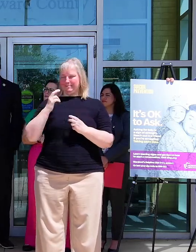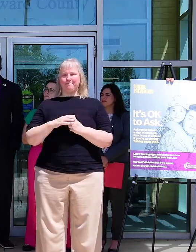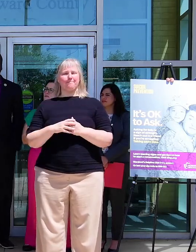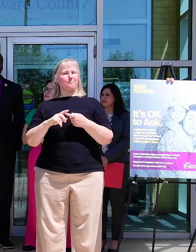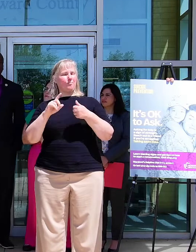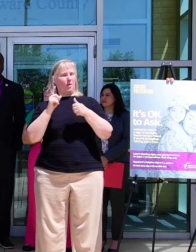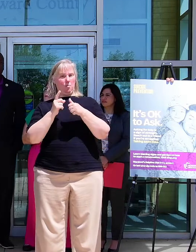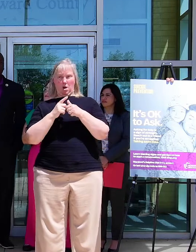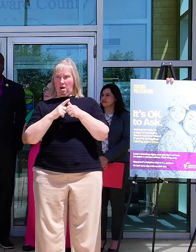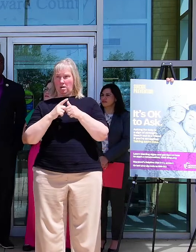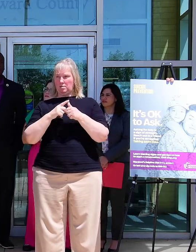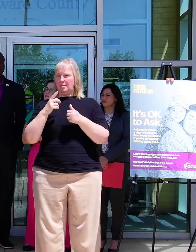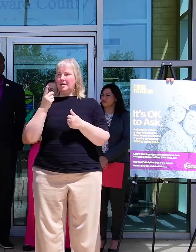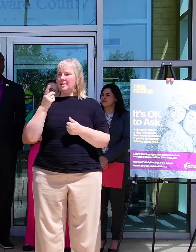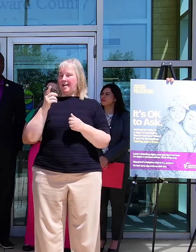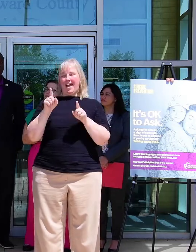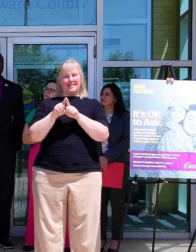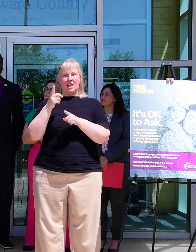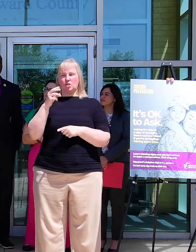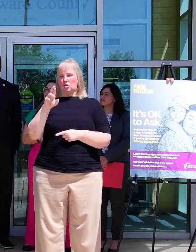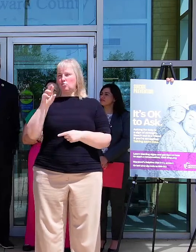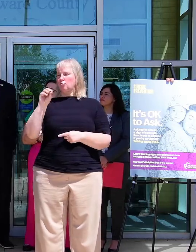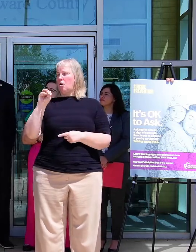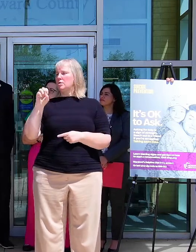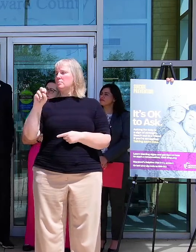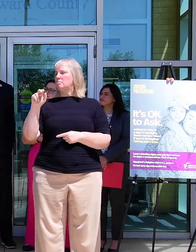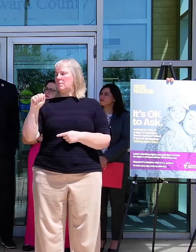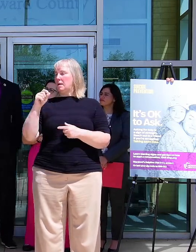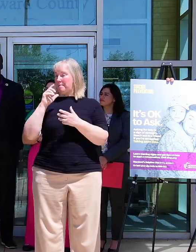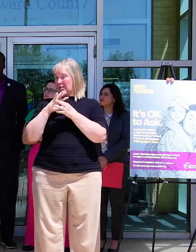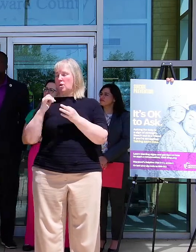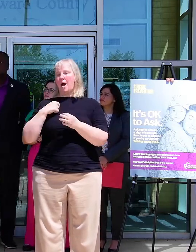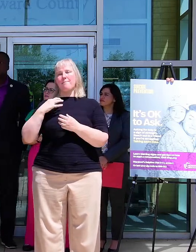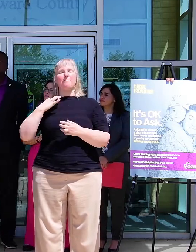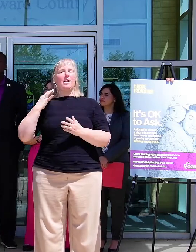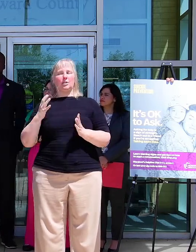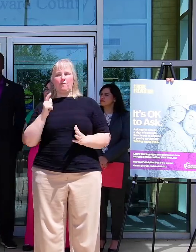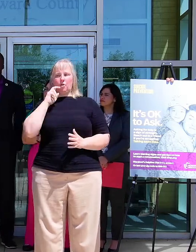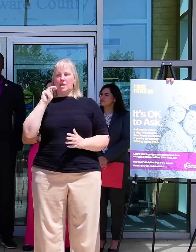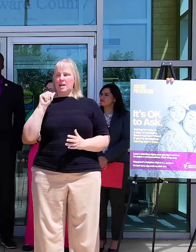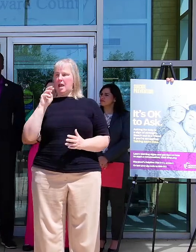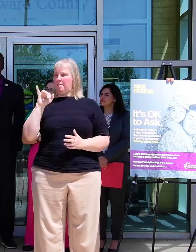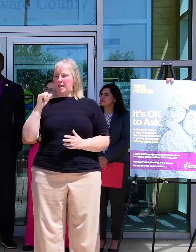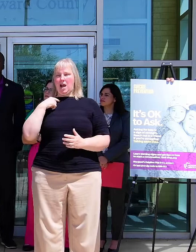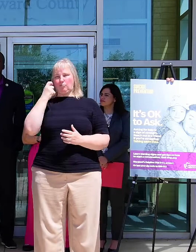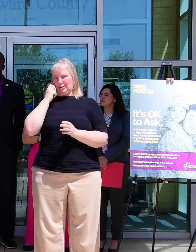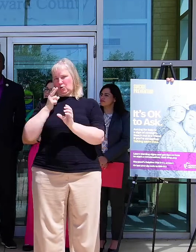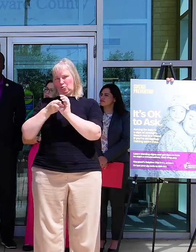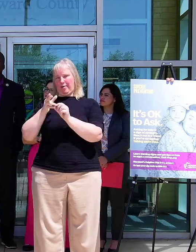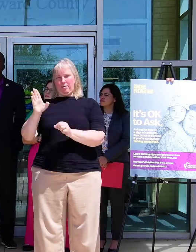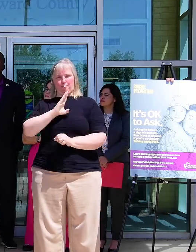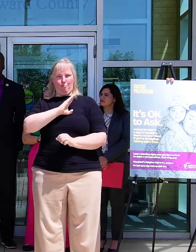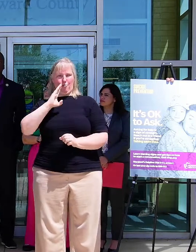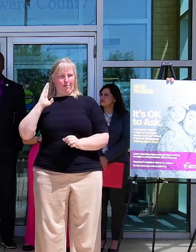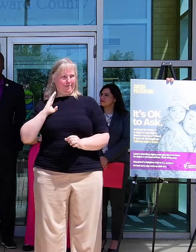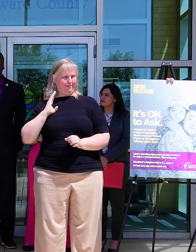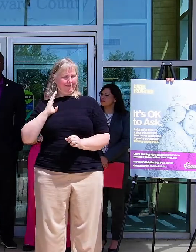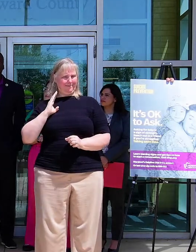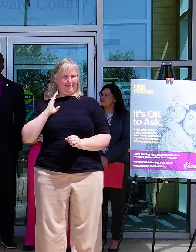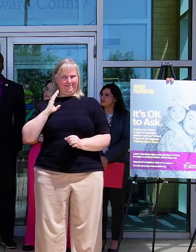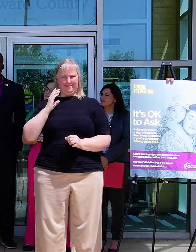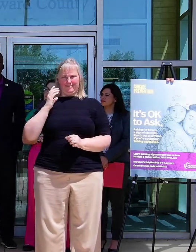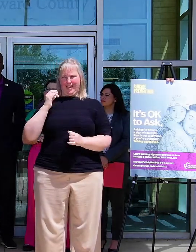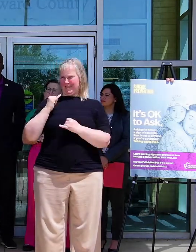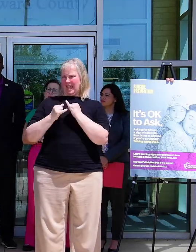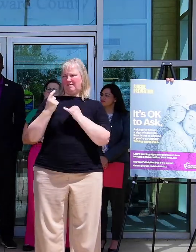One, as Dr. Rossman mentioned, I am a volunteer for NAMI, and I recently joined their board at the end of